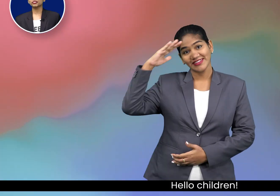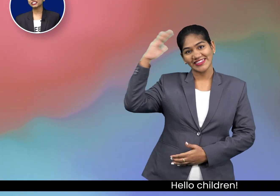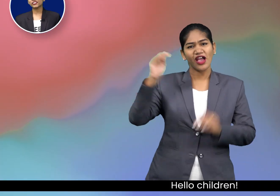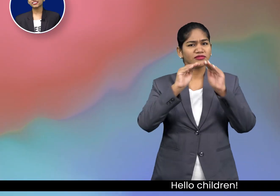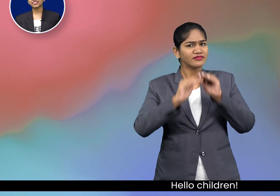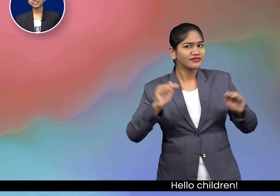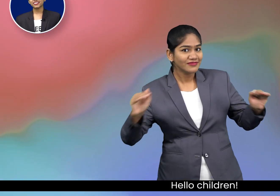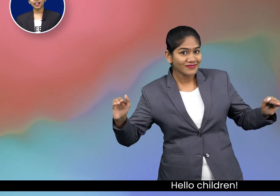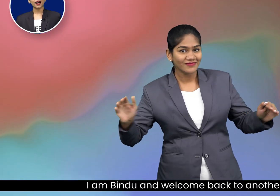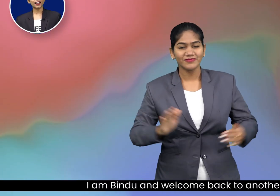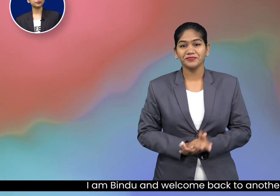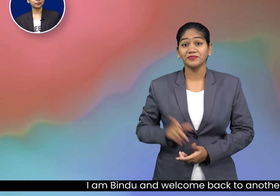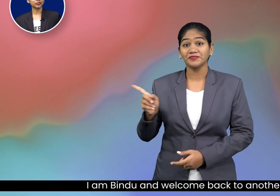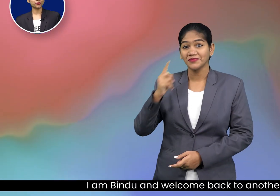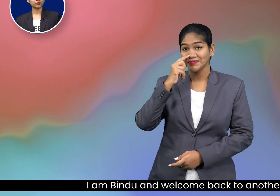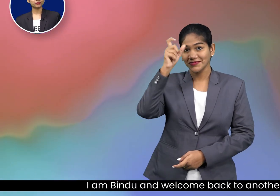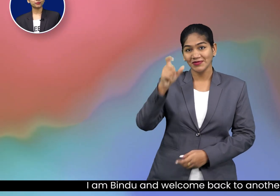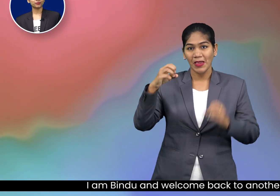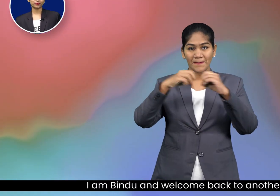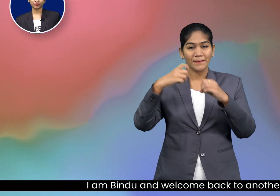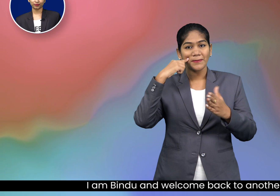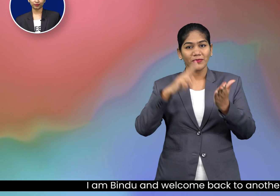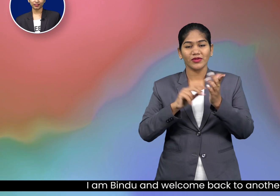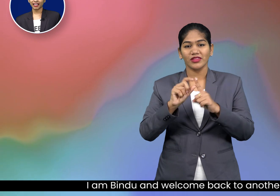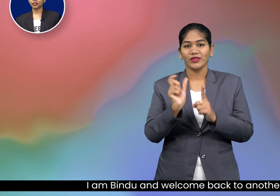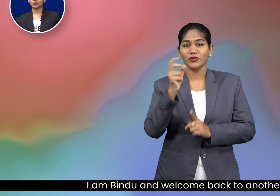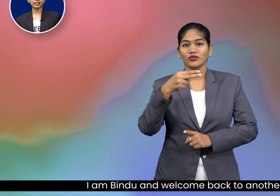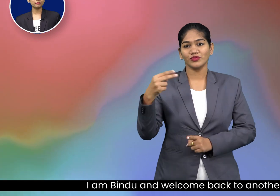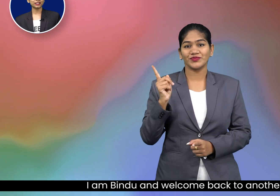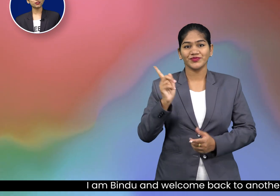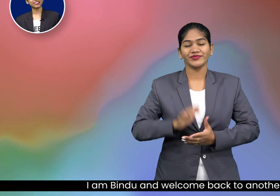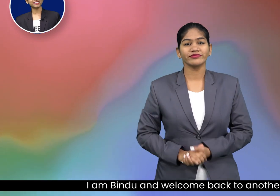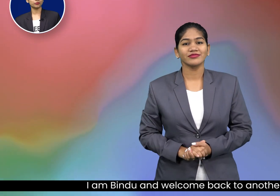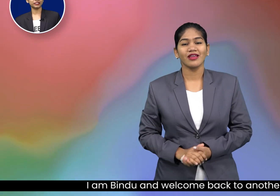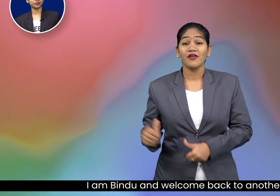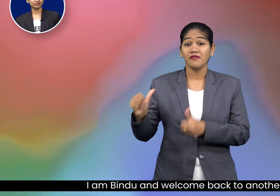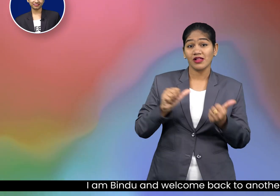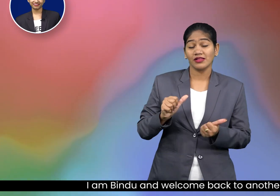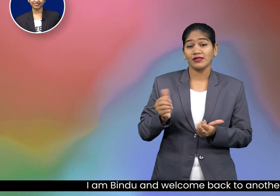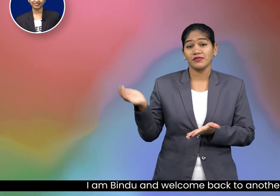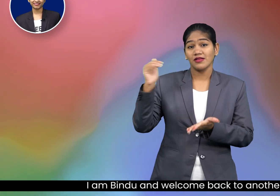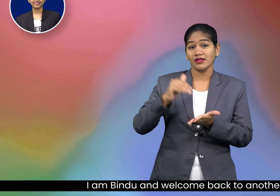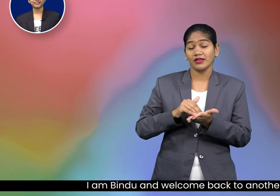Hello children, I am Bindu and welcome back to another video.